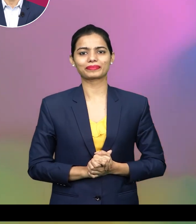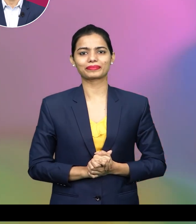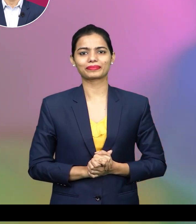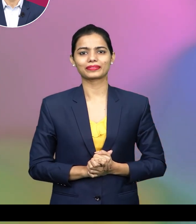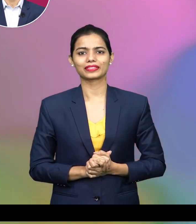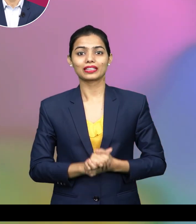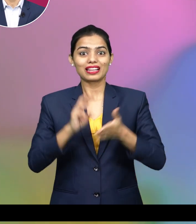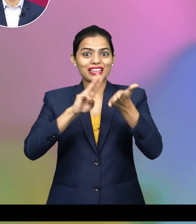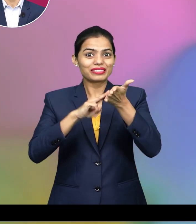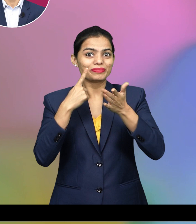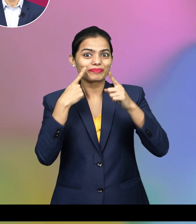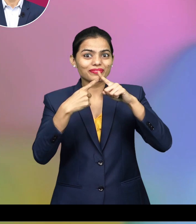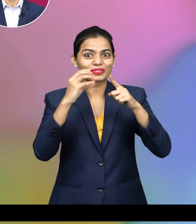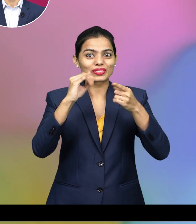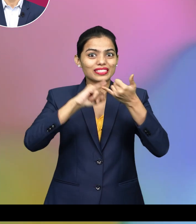mitosis,